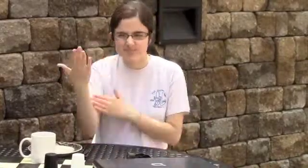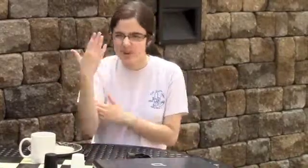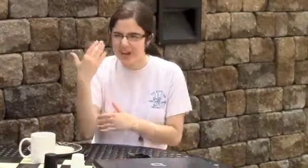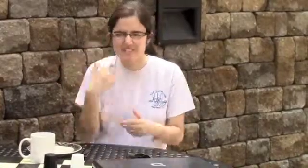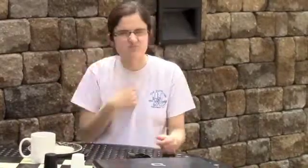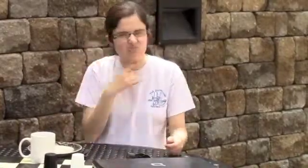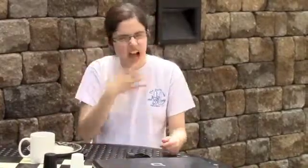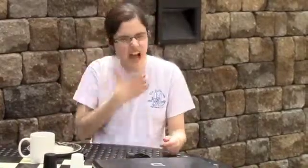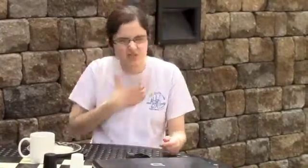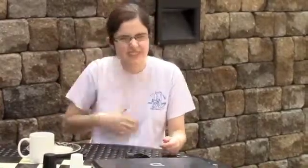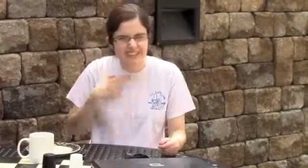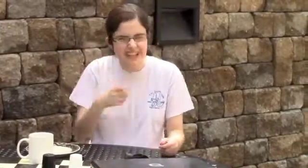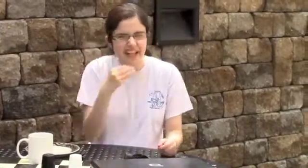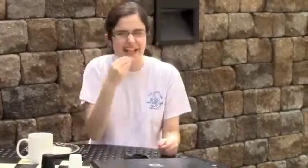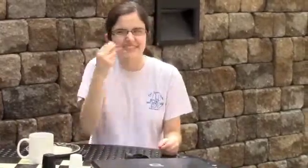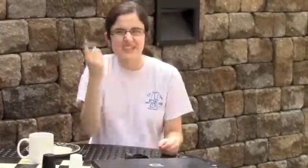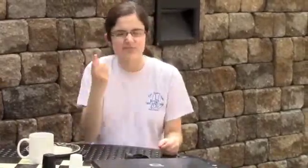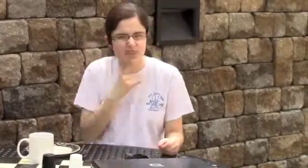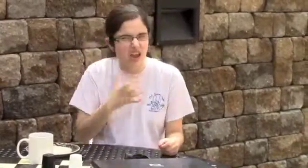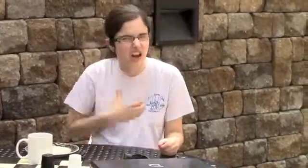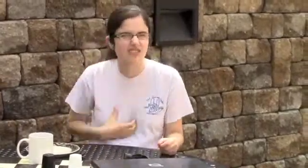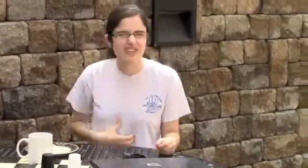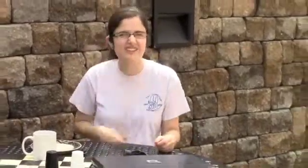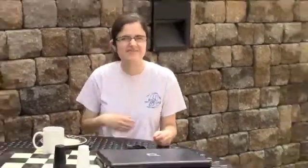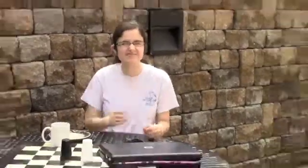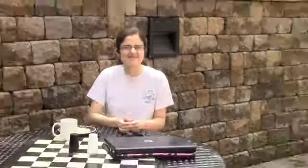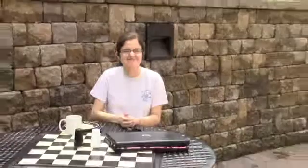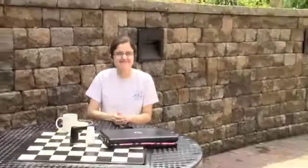And it's 11:45, and I'm starving. I'm ready to eat.